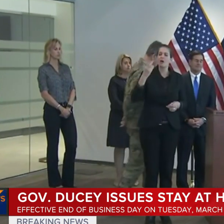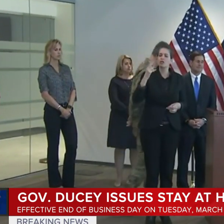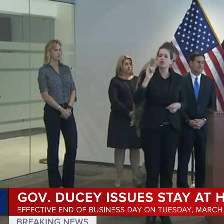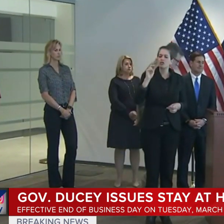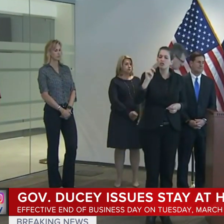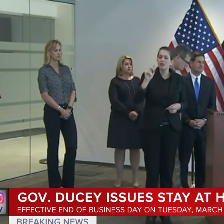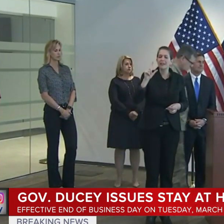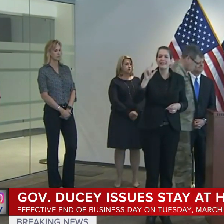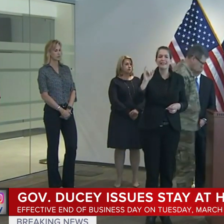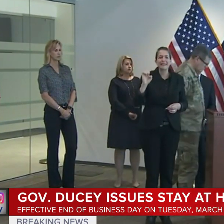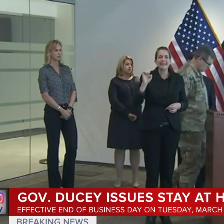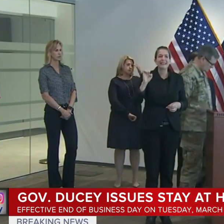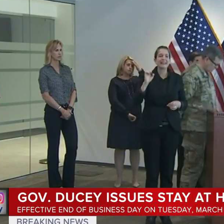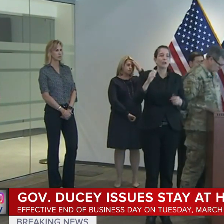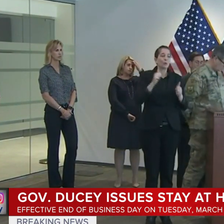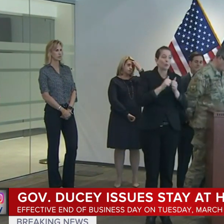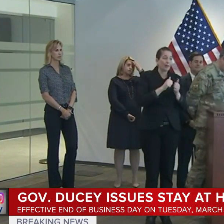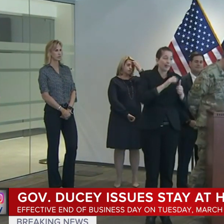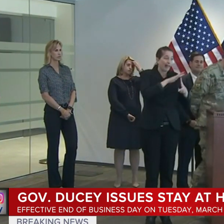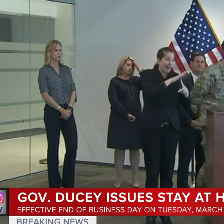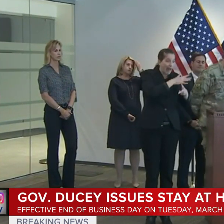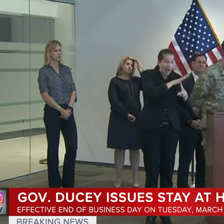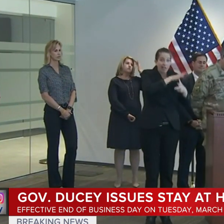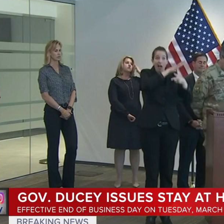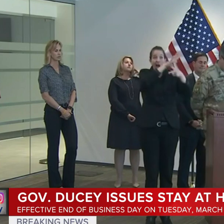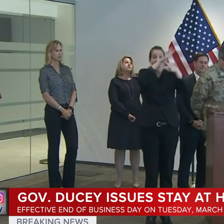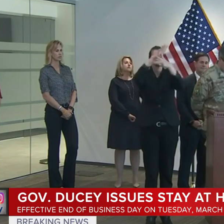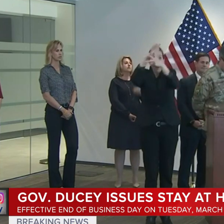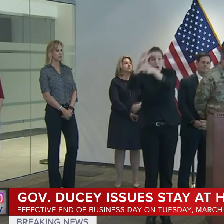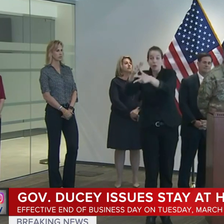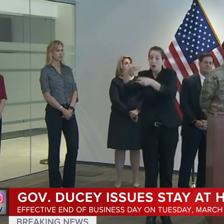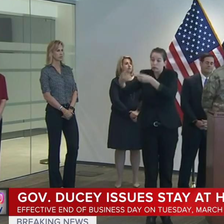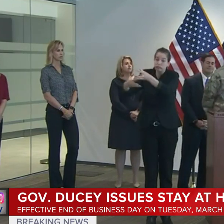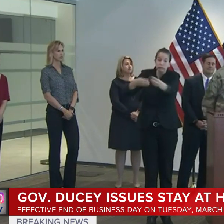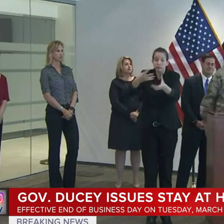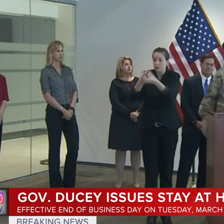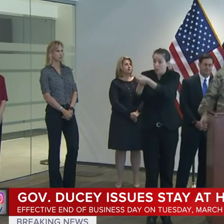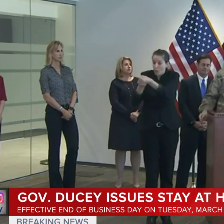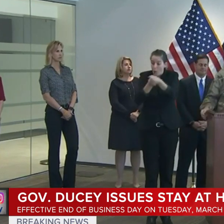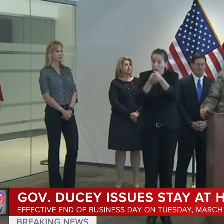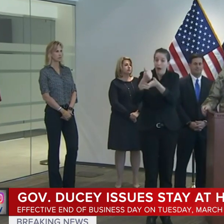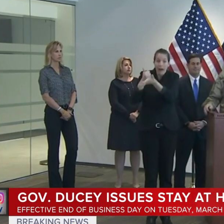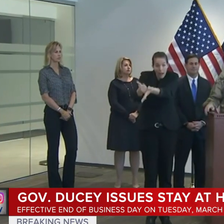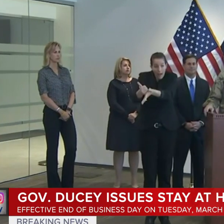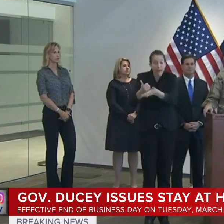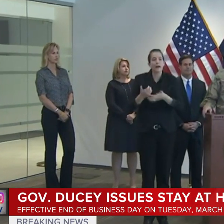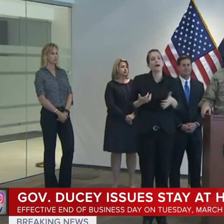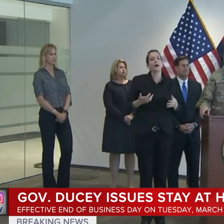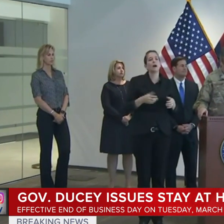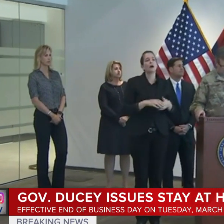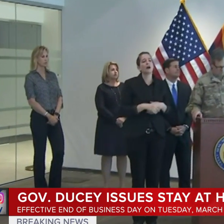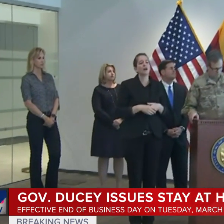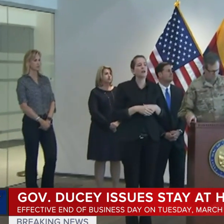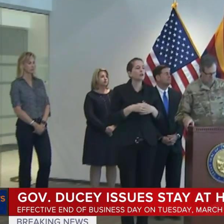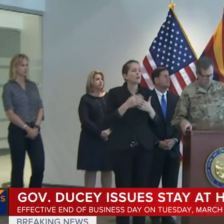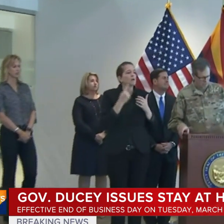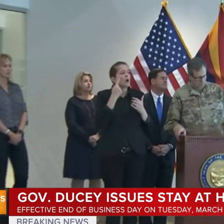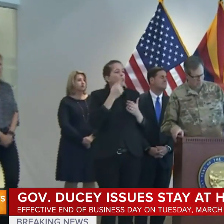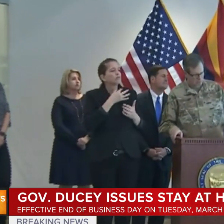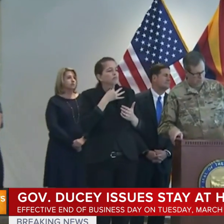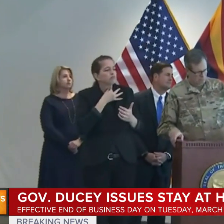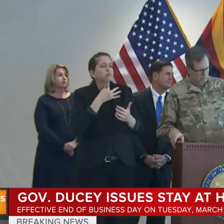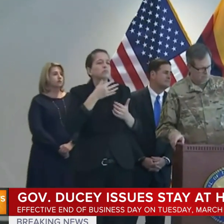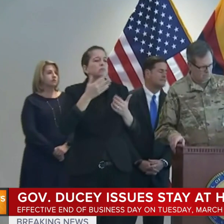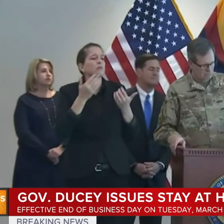helicopters out there. I'm curious as to what kind of efforts are being done to help the more rural areas of Arizona to